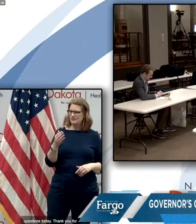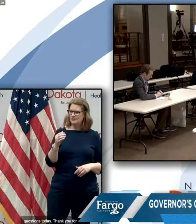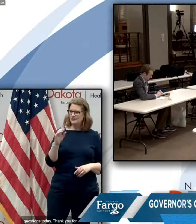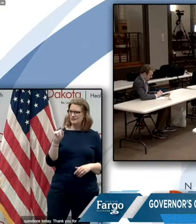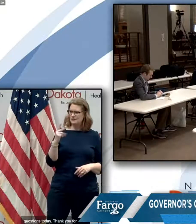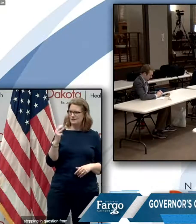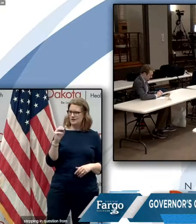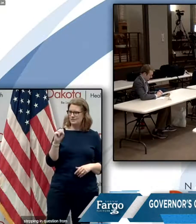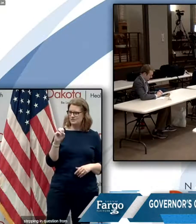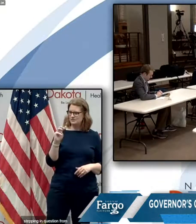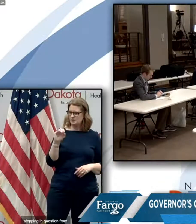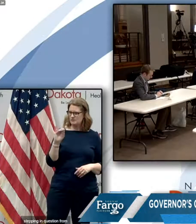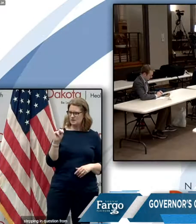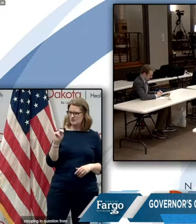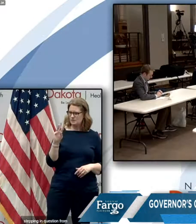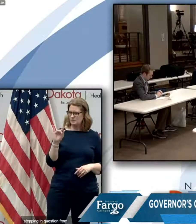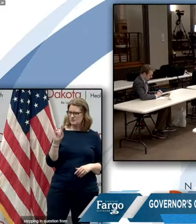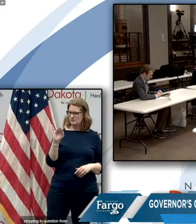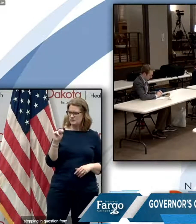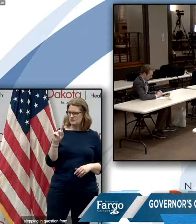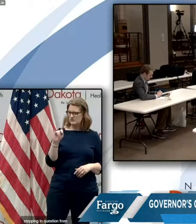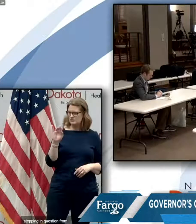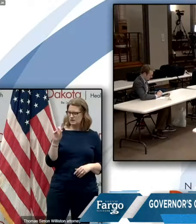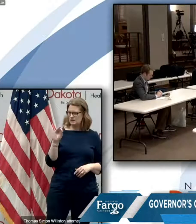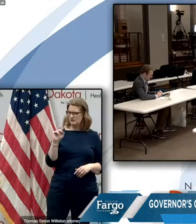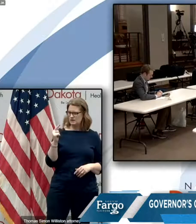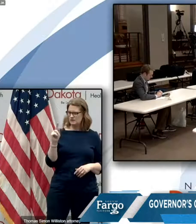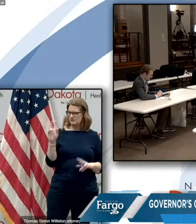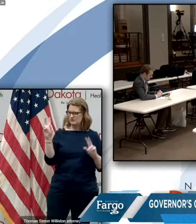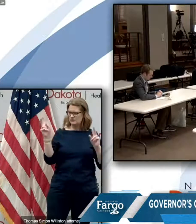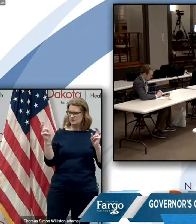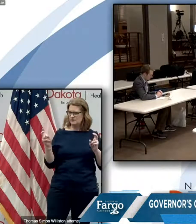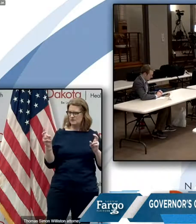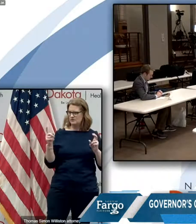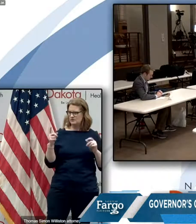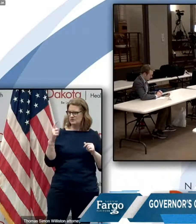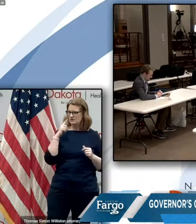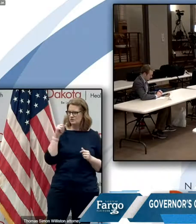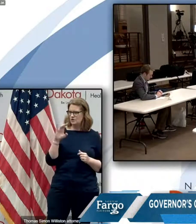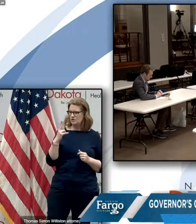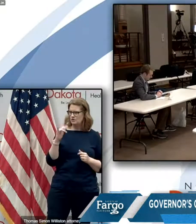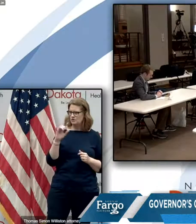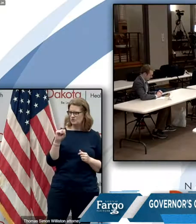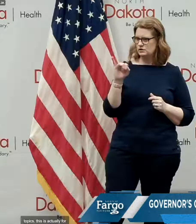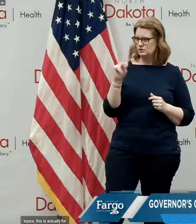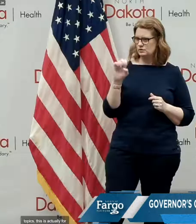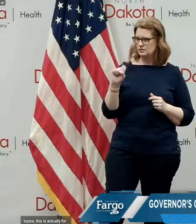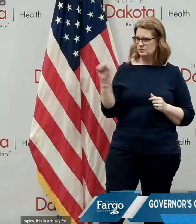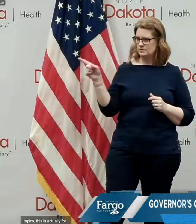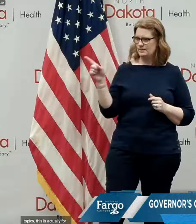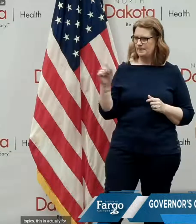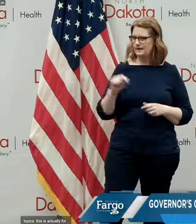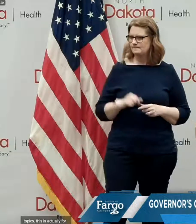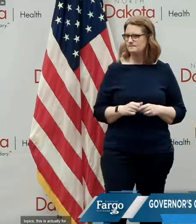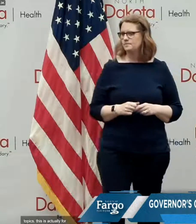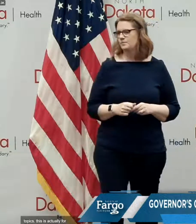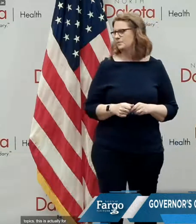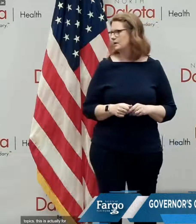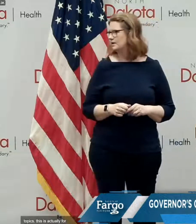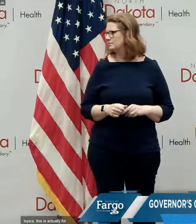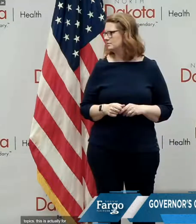Thomas Simon, Williston Trending Topics. This is actually for Chris Jones. Okay, great, thank you.